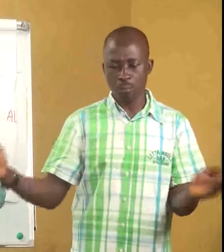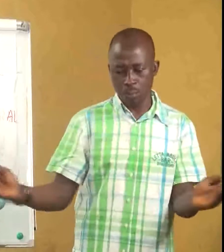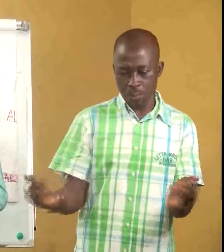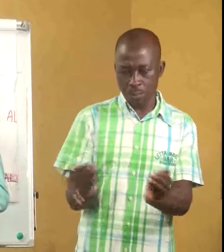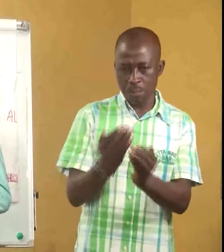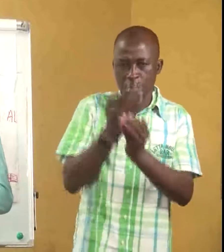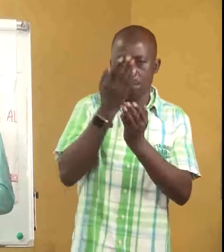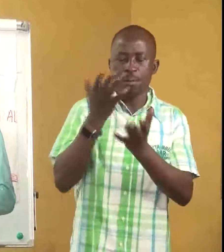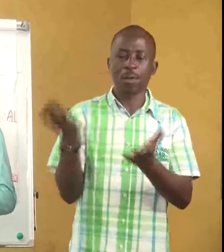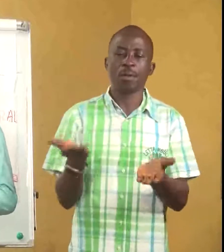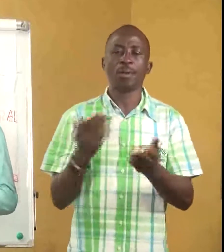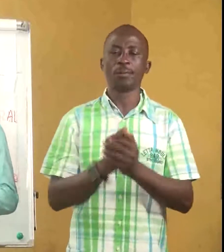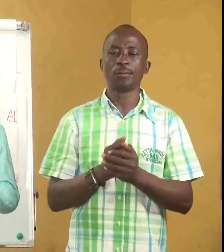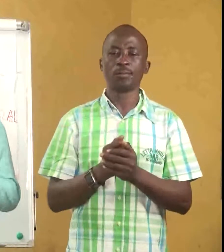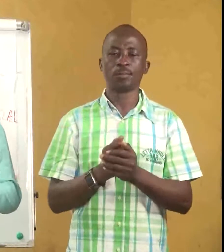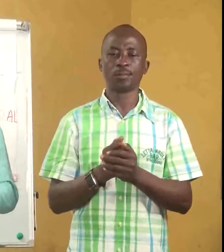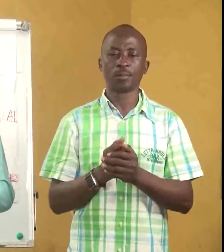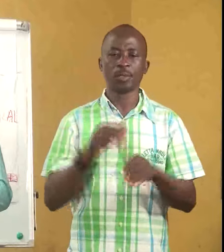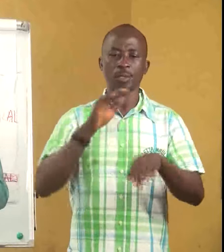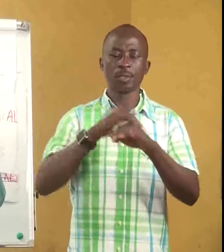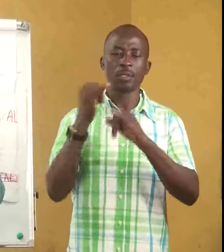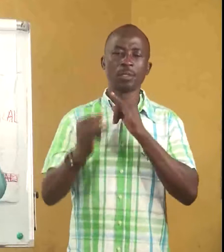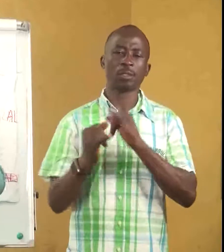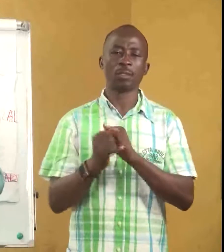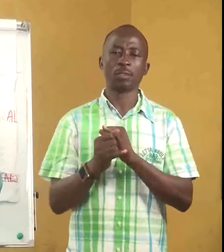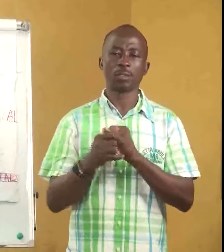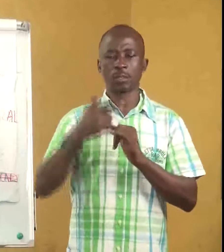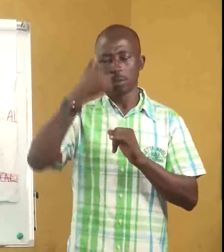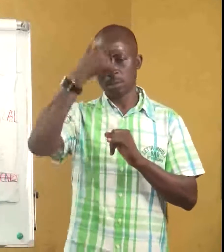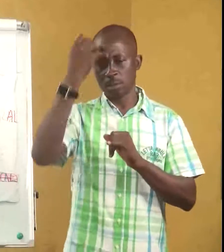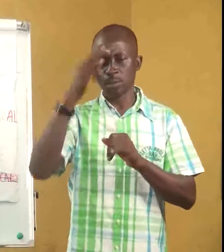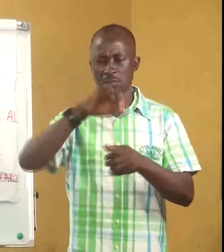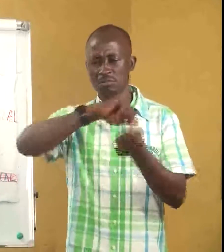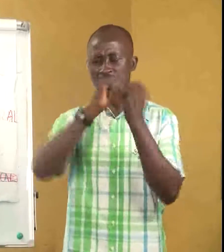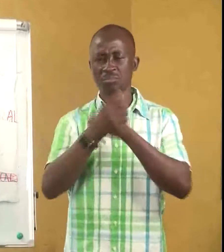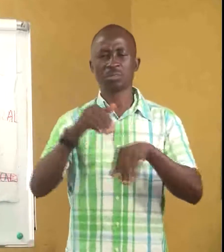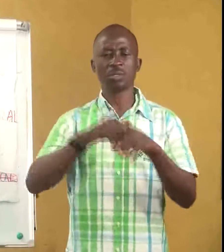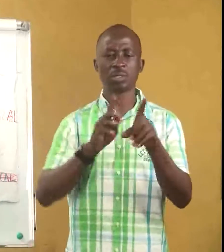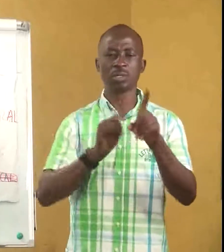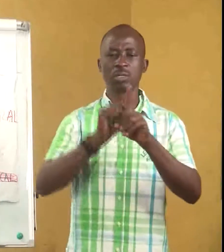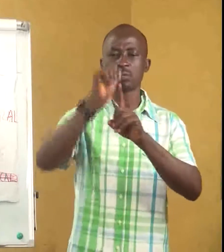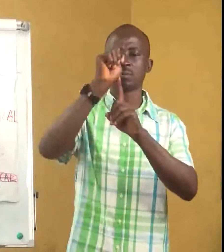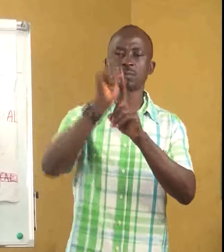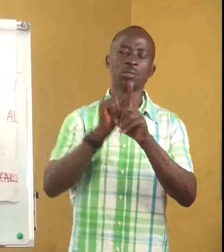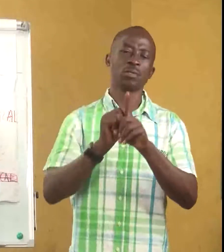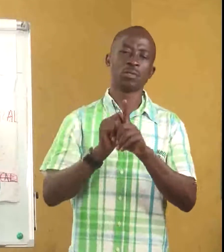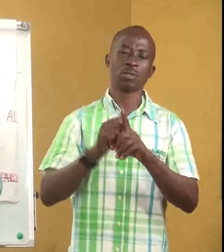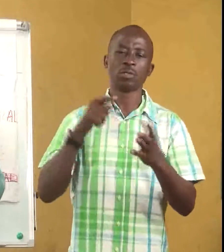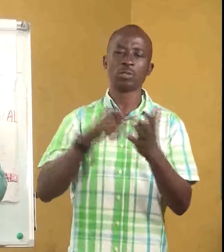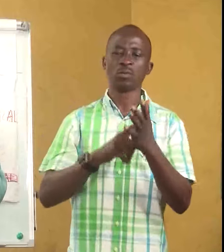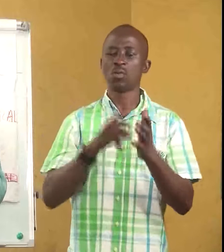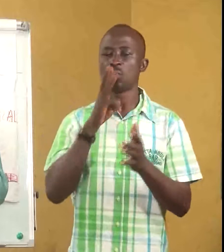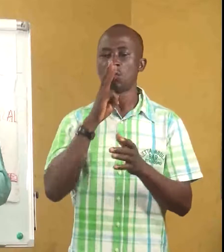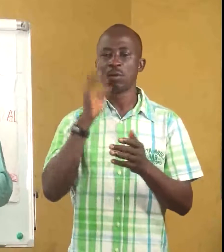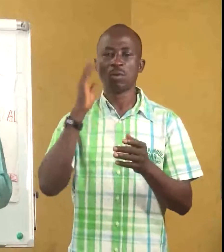these gaps. At the end of the day, because of changes in temperature, this water